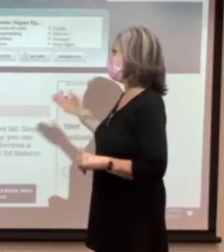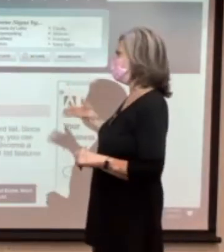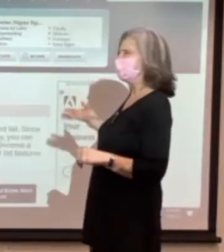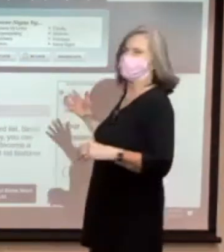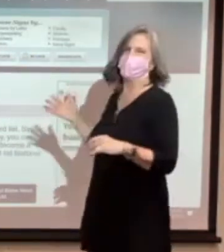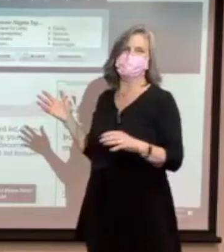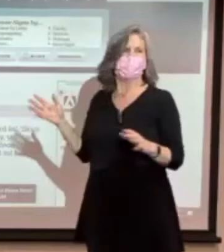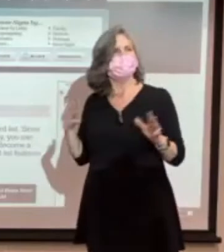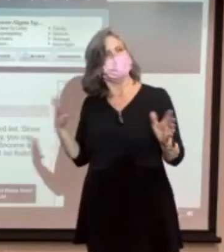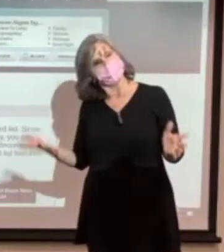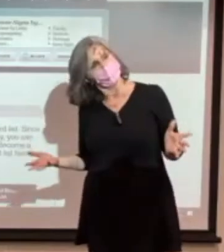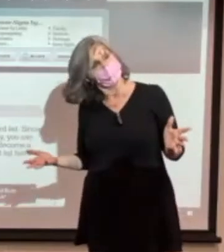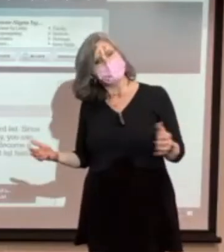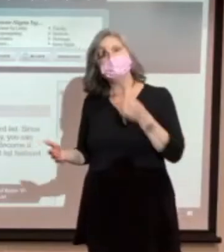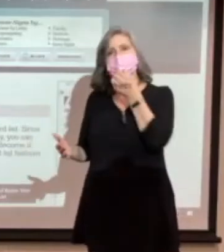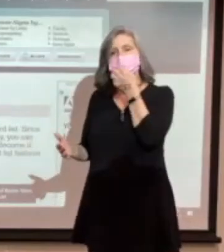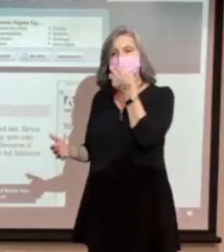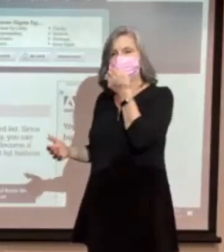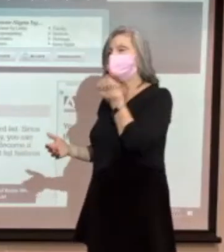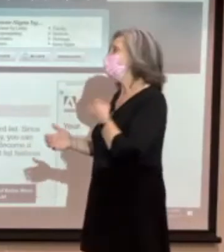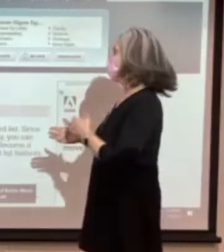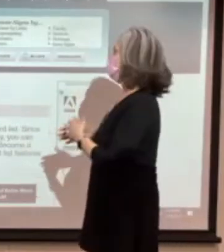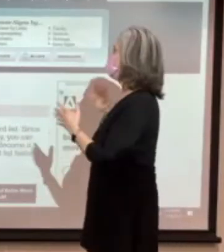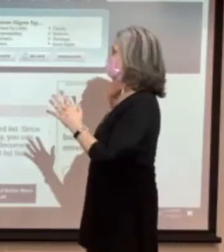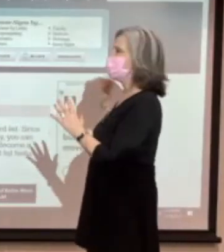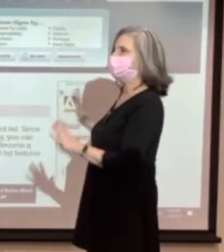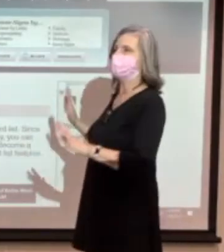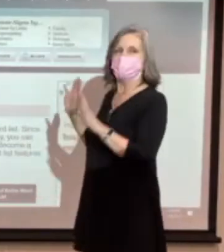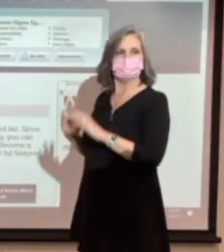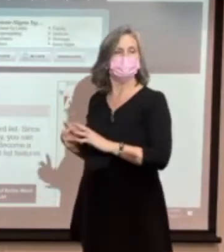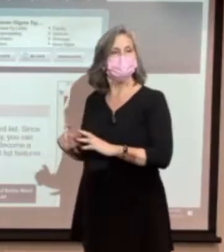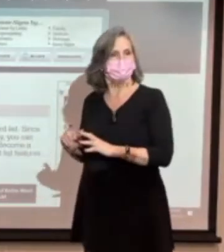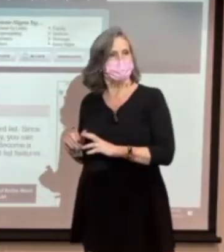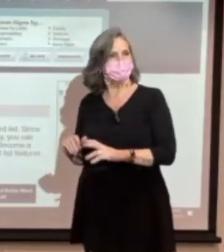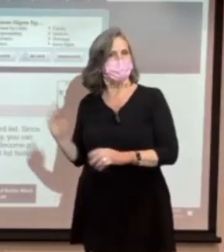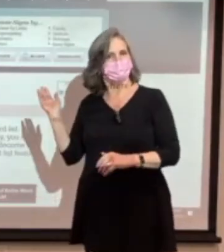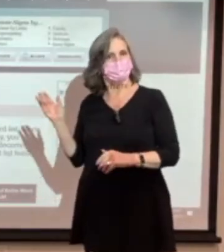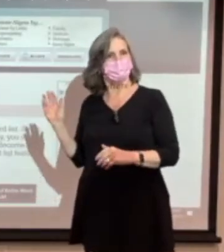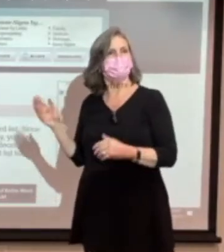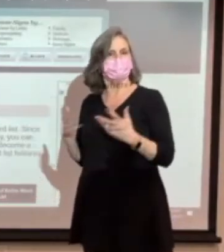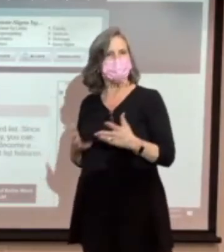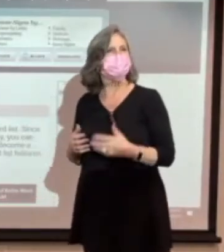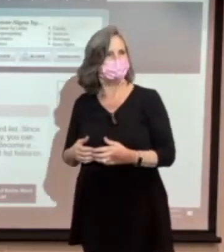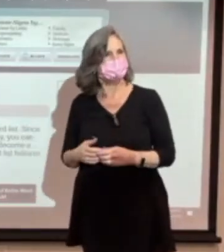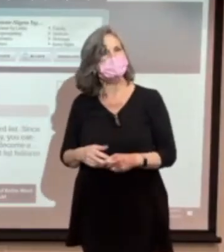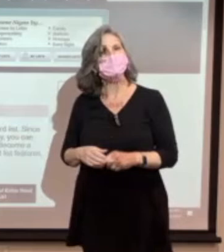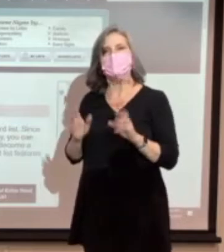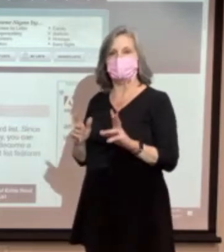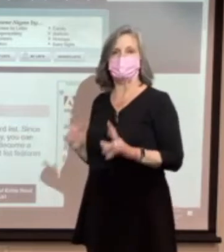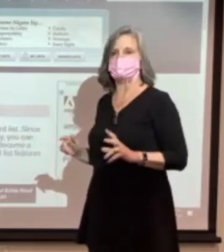it's $49 for the year. But again, it has a lot of options for you if you are really serious about learning